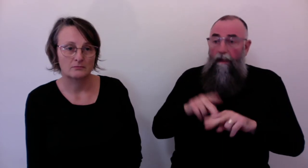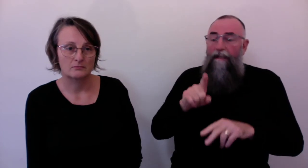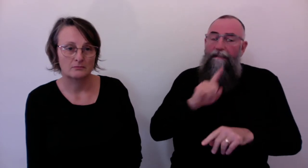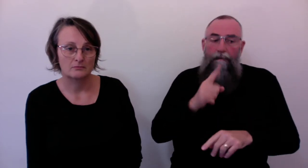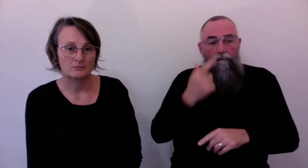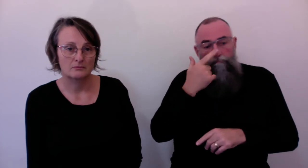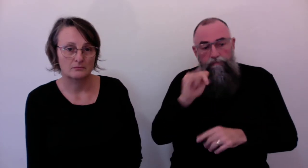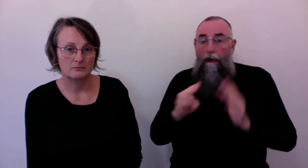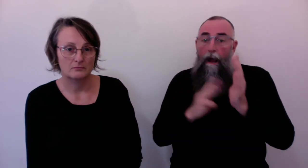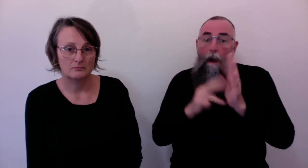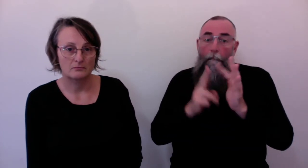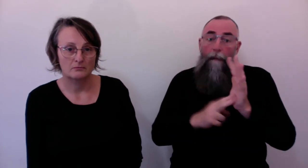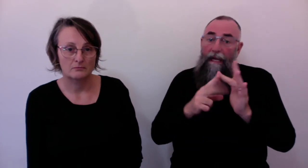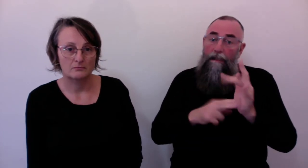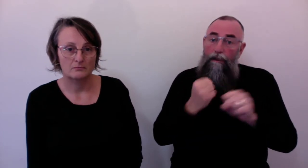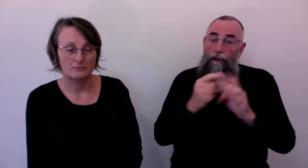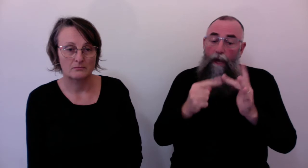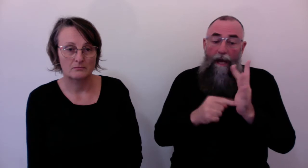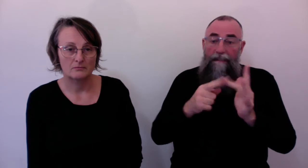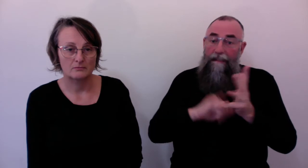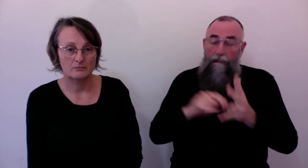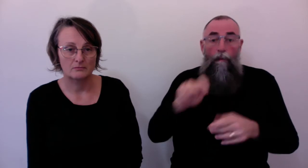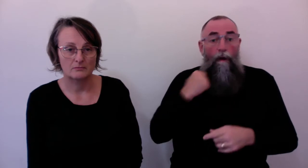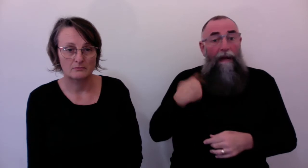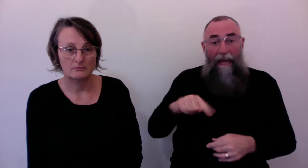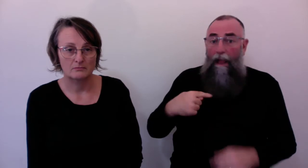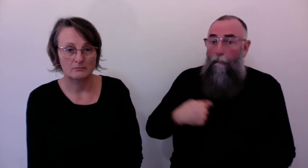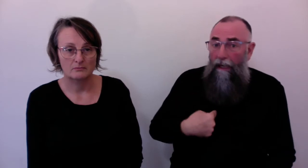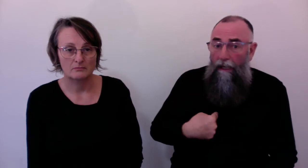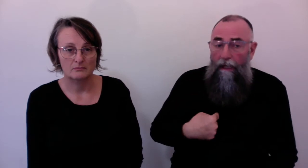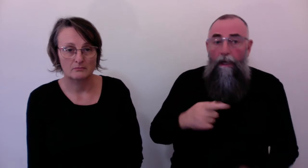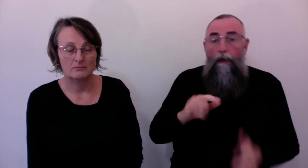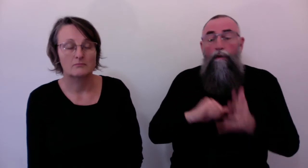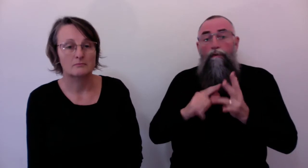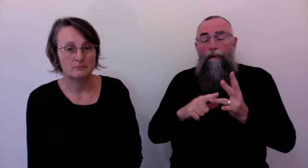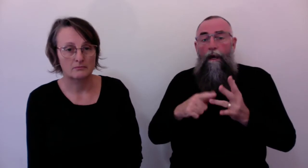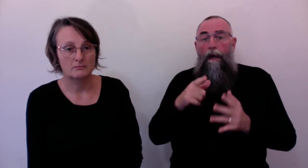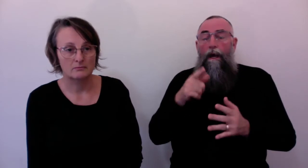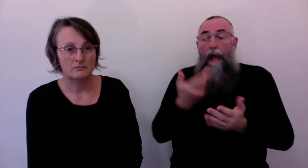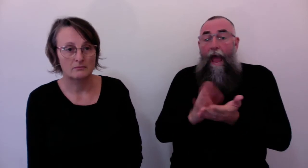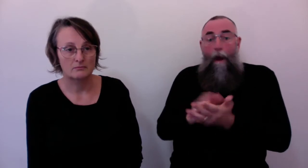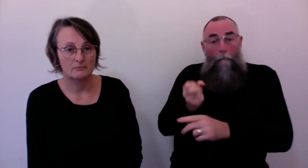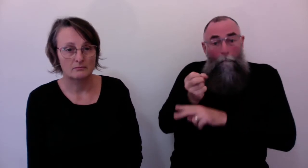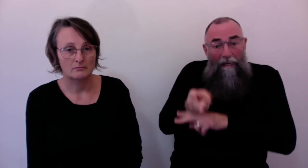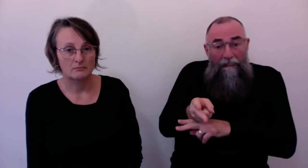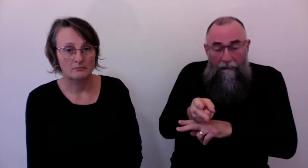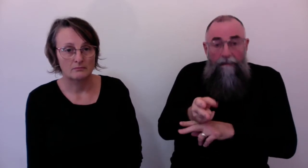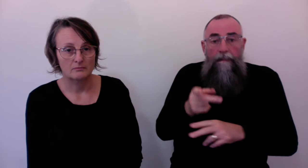kill me. So they knew that, to kill the meningitis, but this